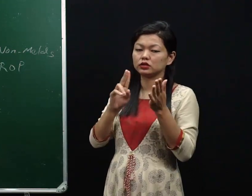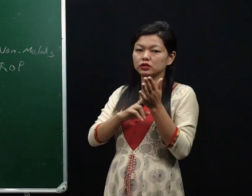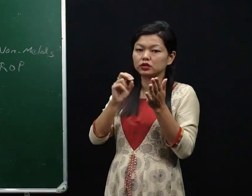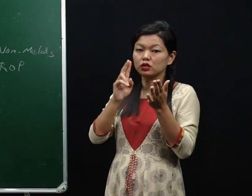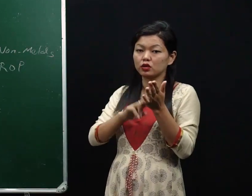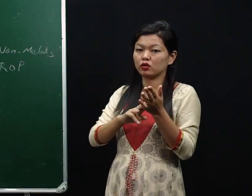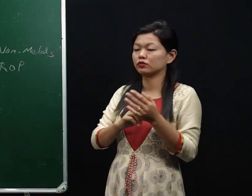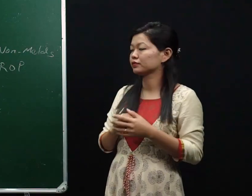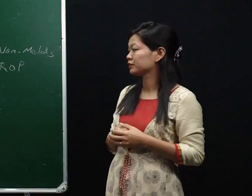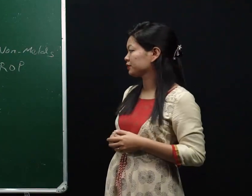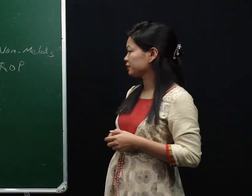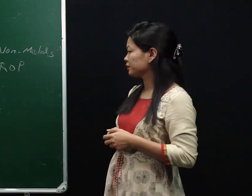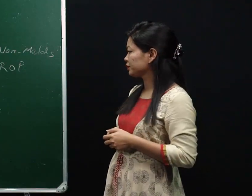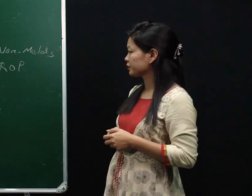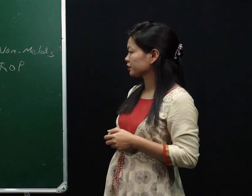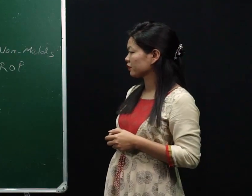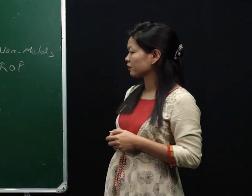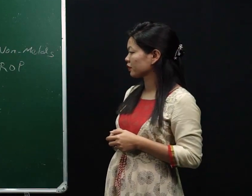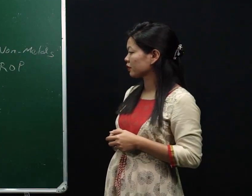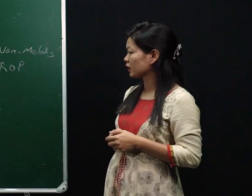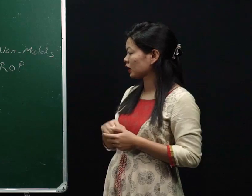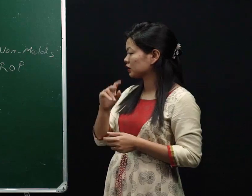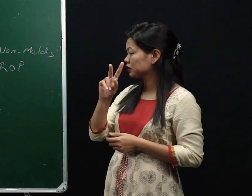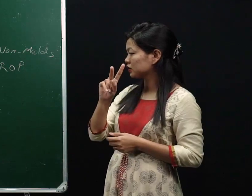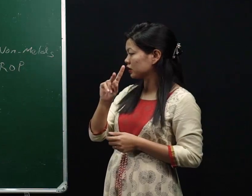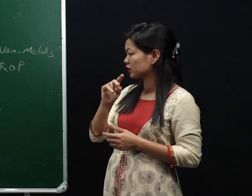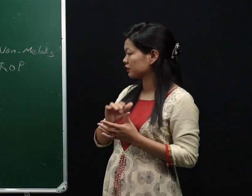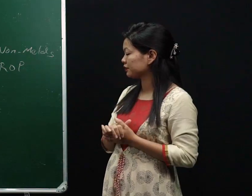is under the physical property, let's study about